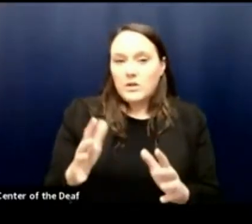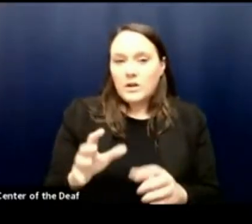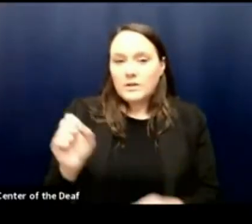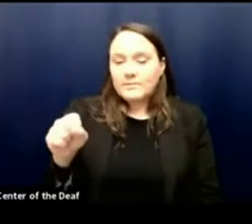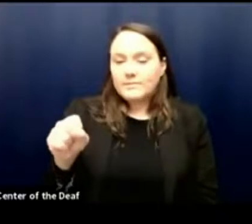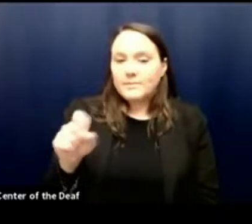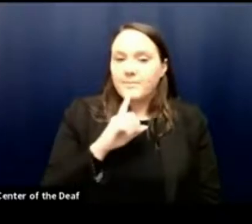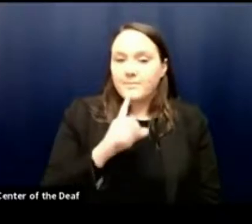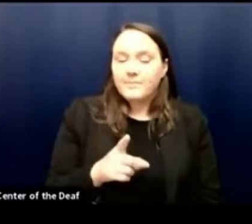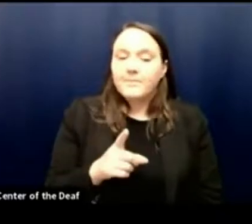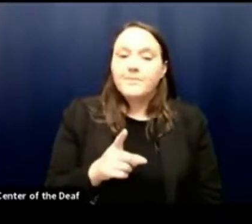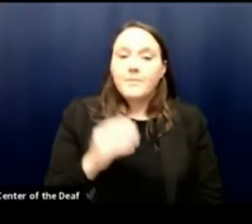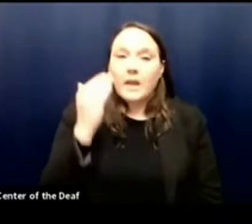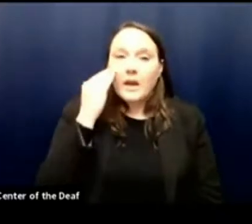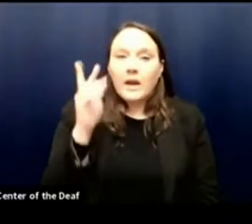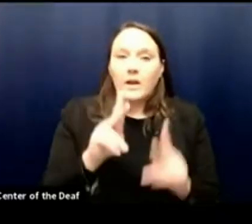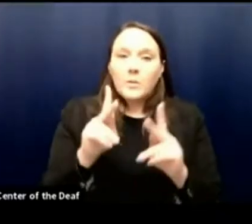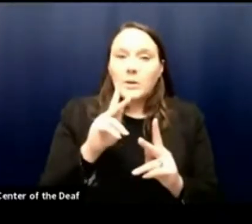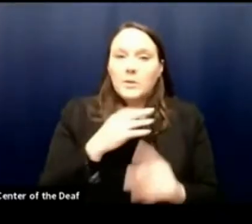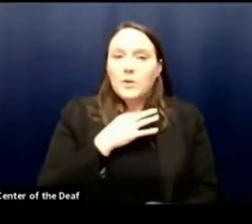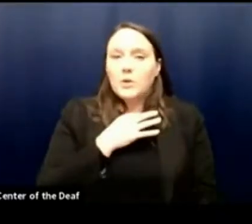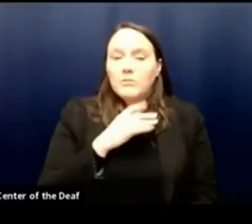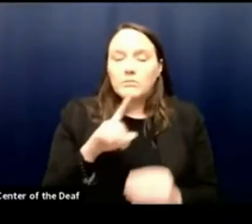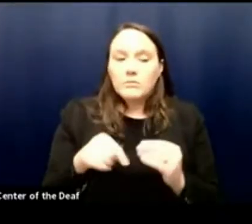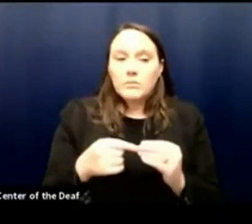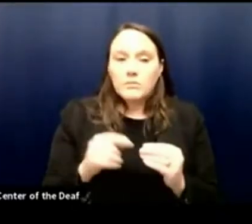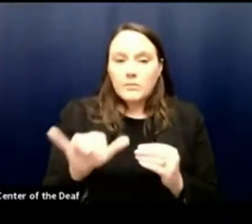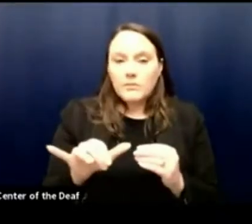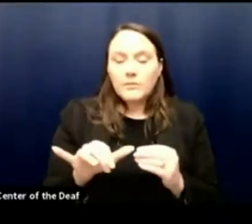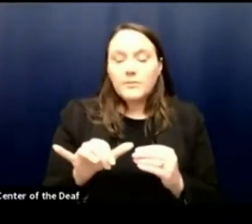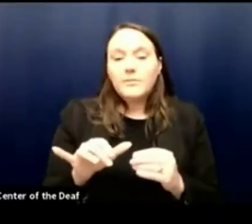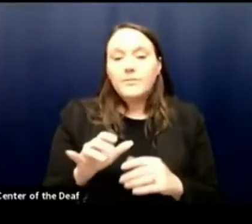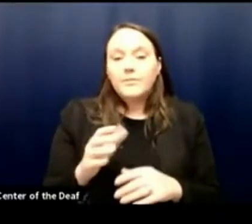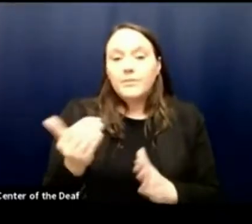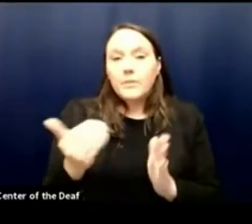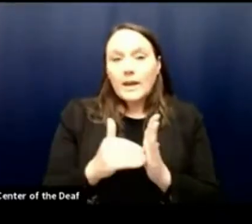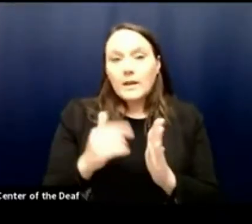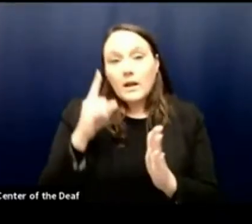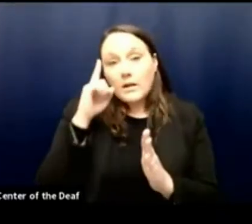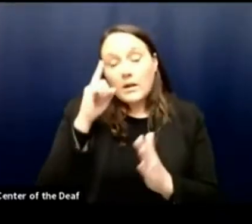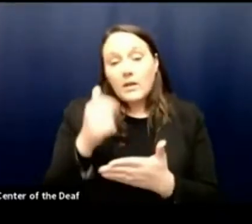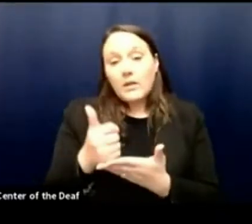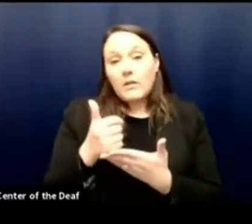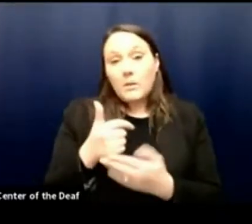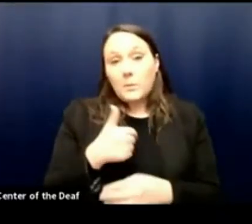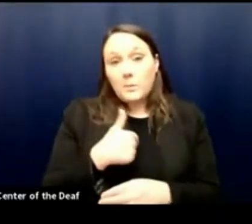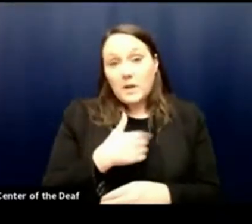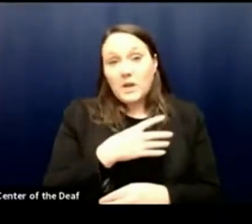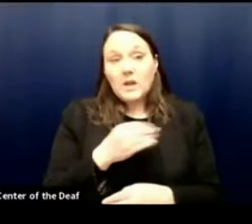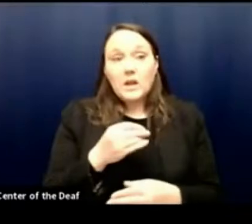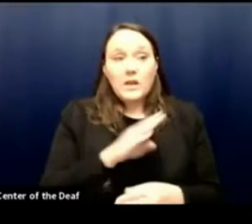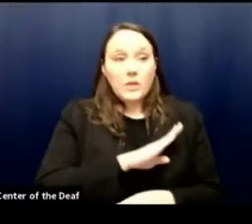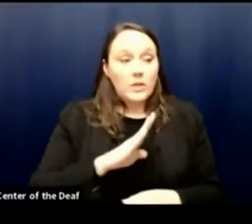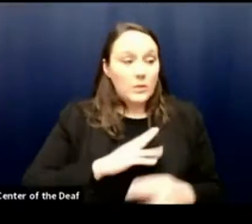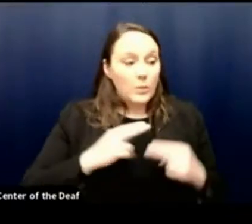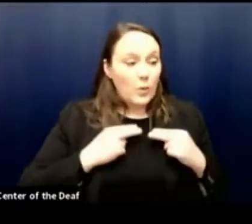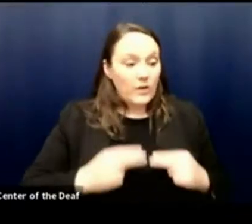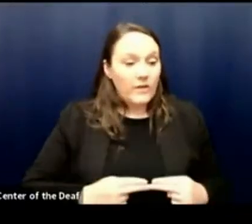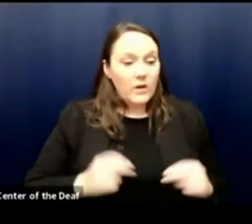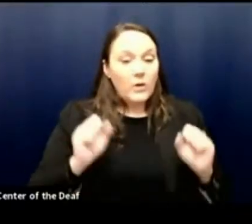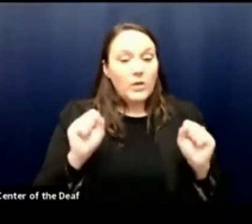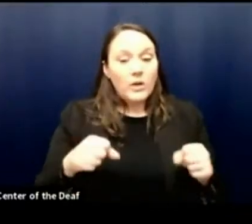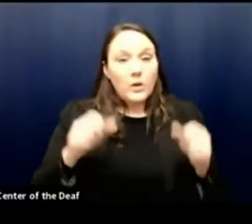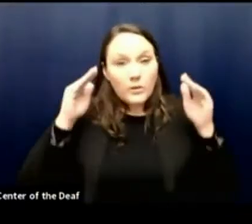and I know people are curious about that. You know, again, I think it helps me and helps the Board of Health be able to focus